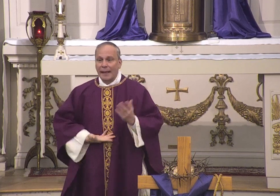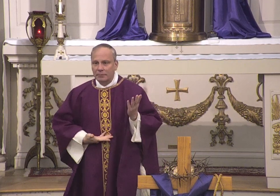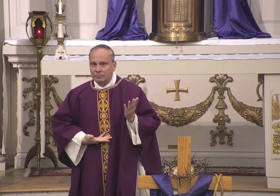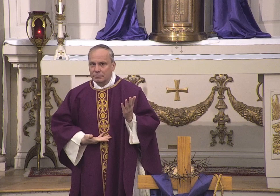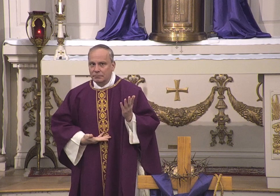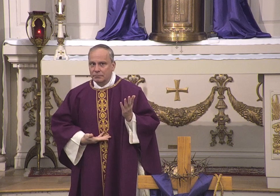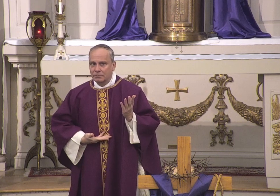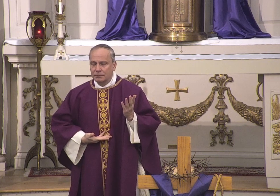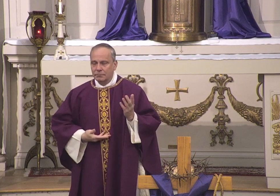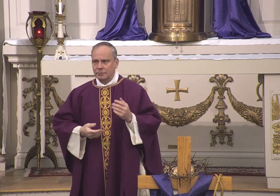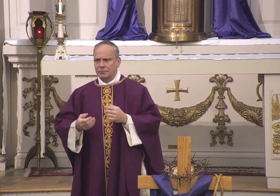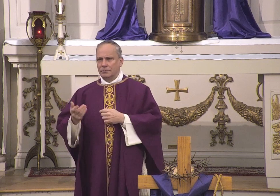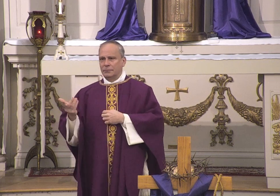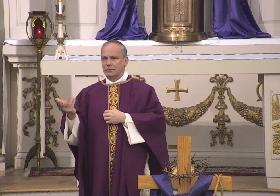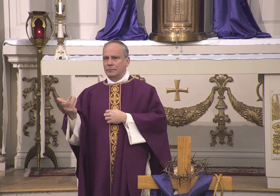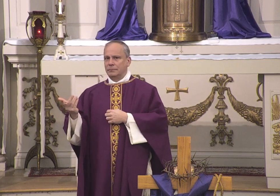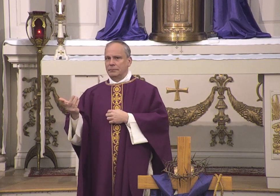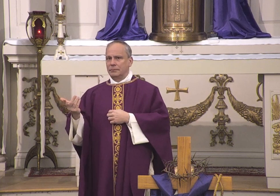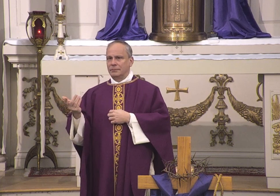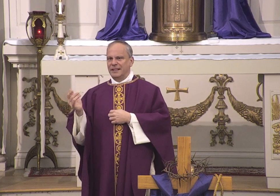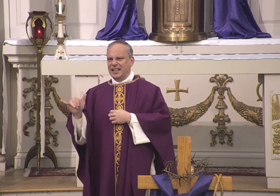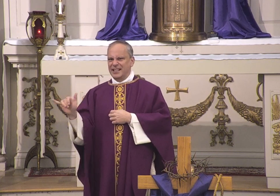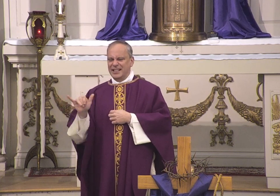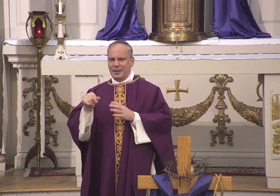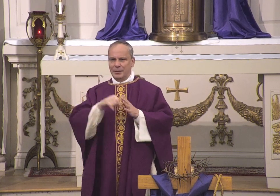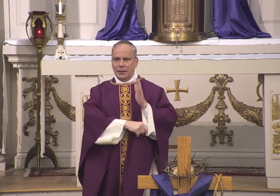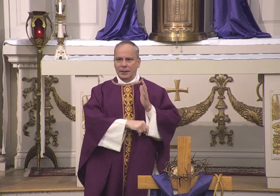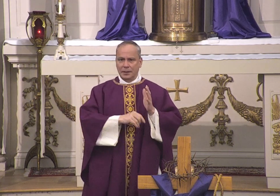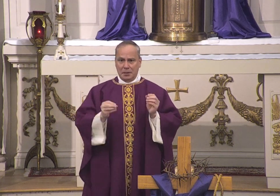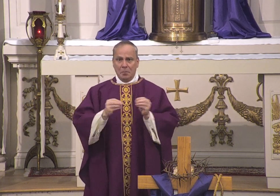And Jesus says, don't be upset.